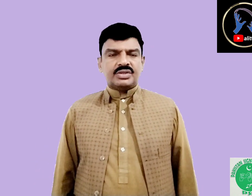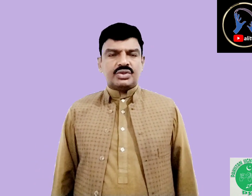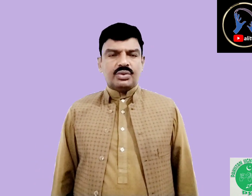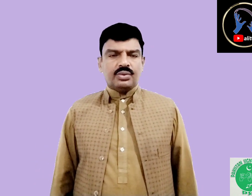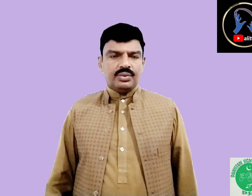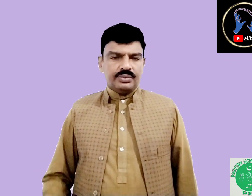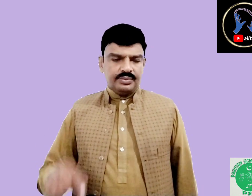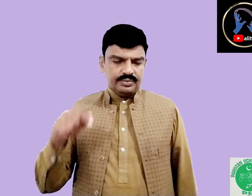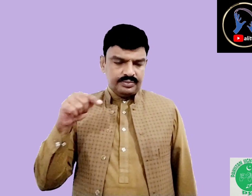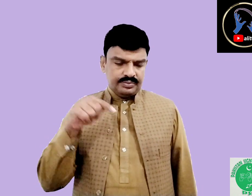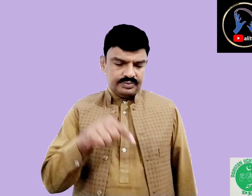so